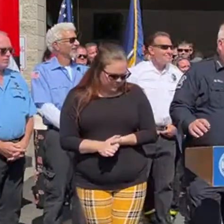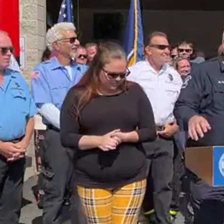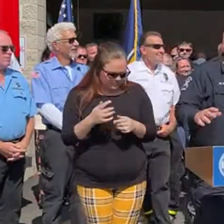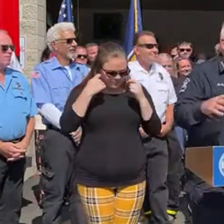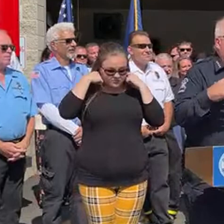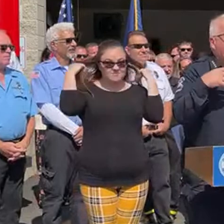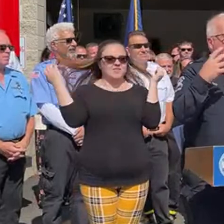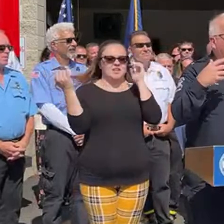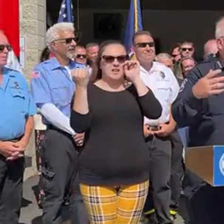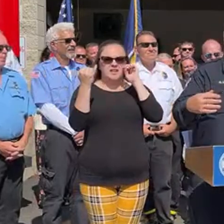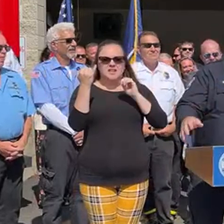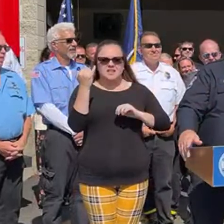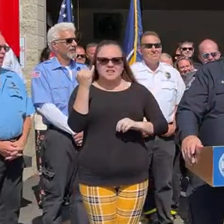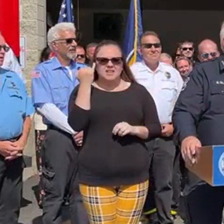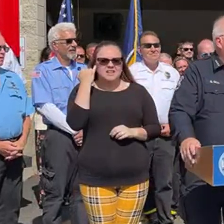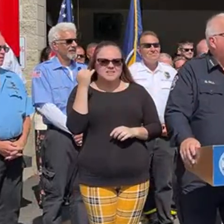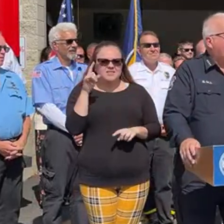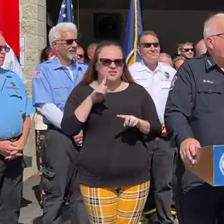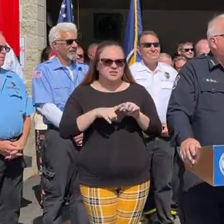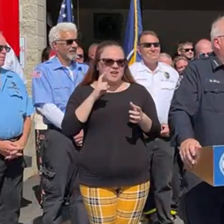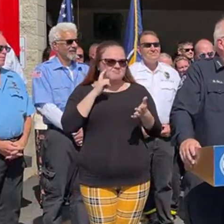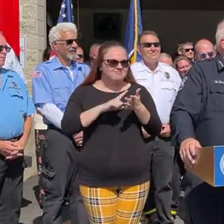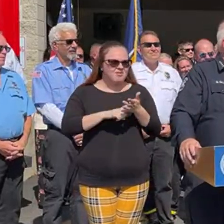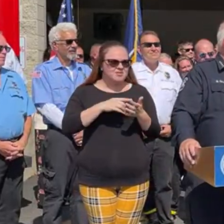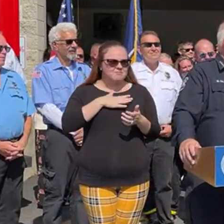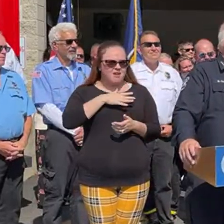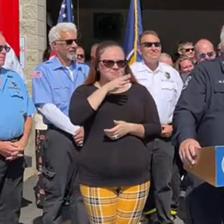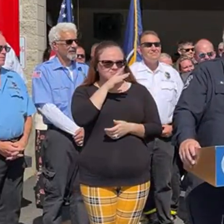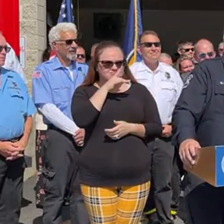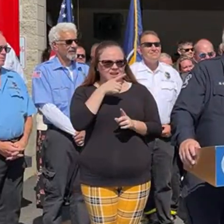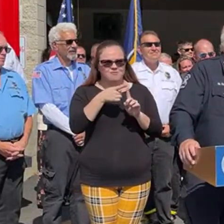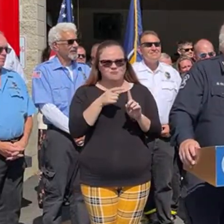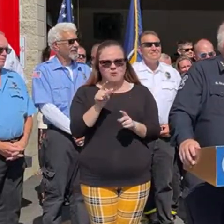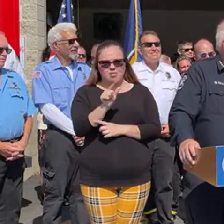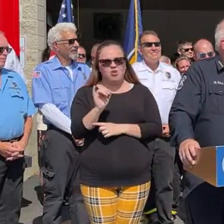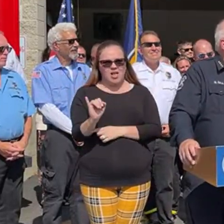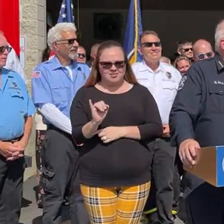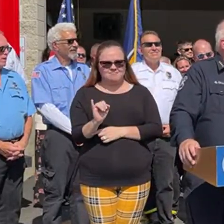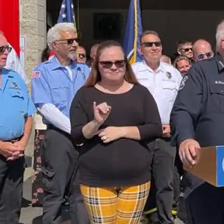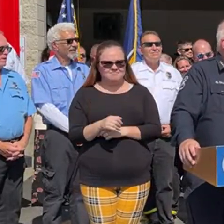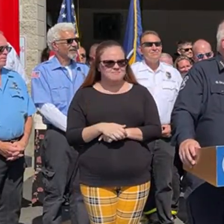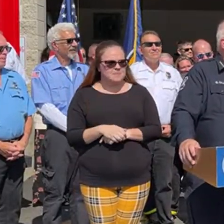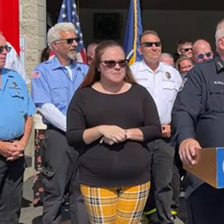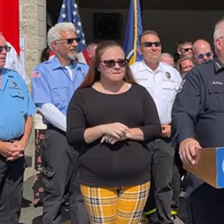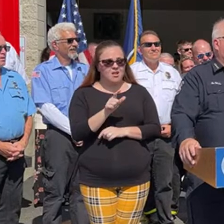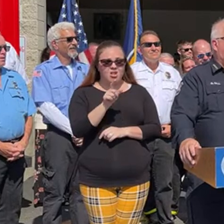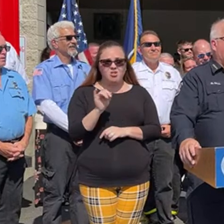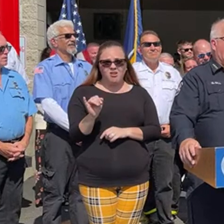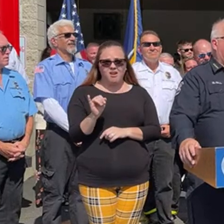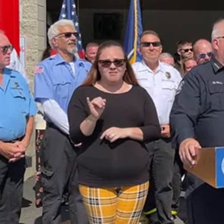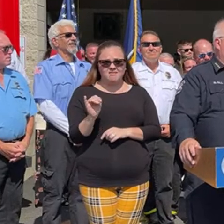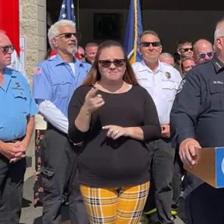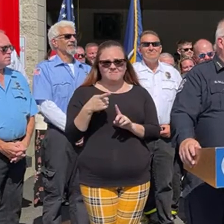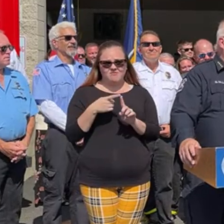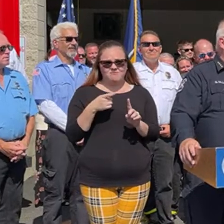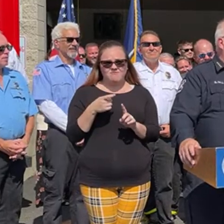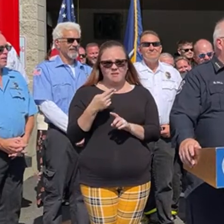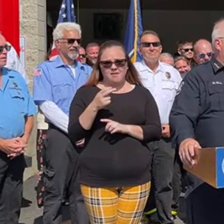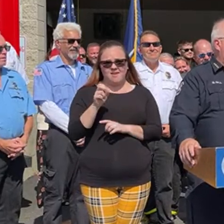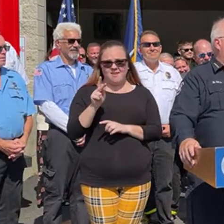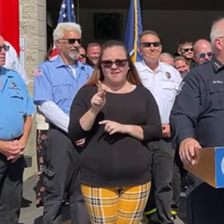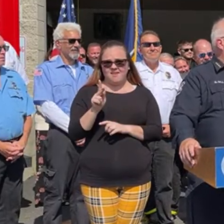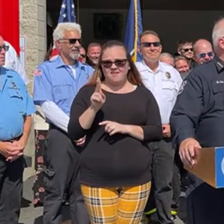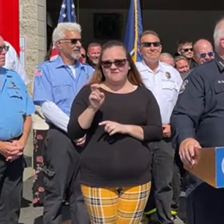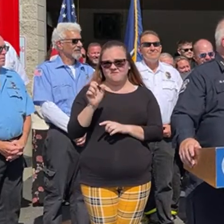In case you haven't told by the mumble and the accent, I'm from Long Island. And in Long Island, I come from Hicksville,